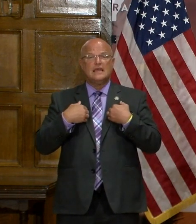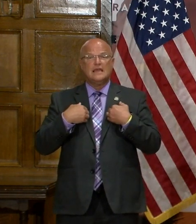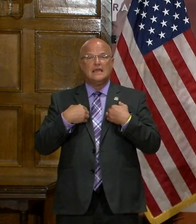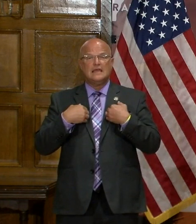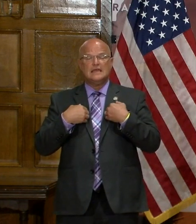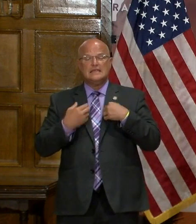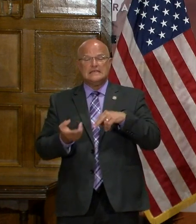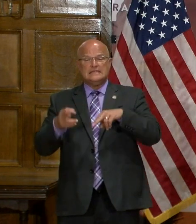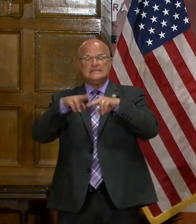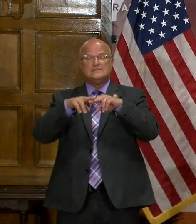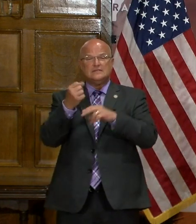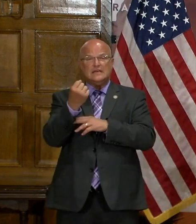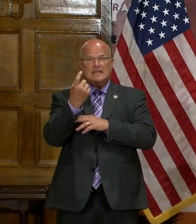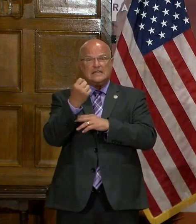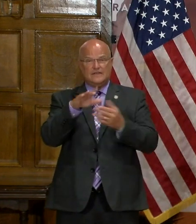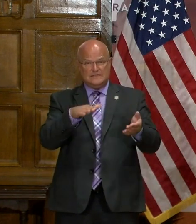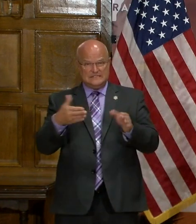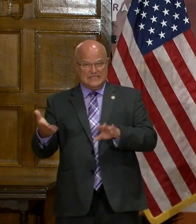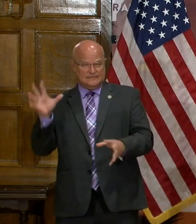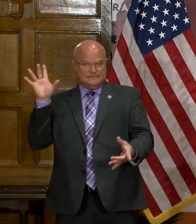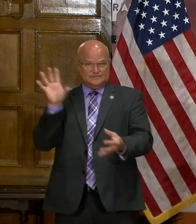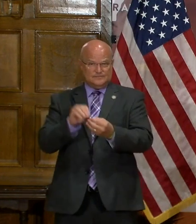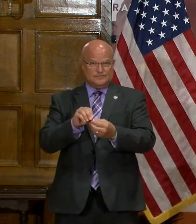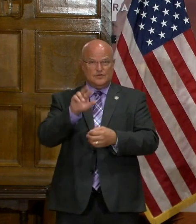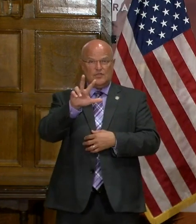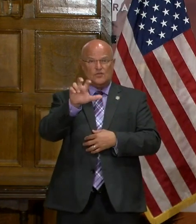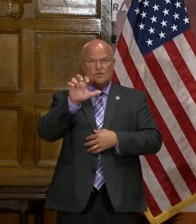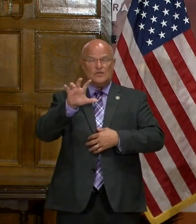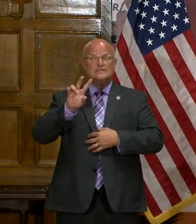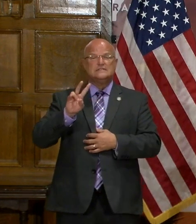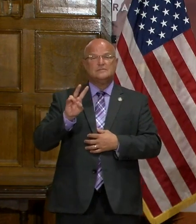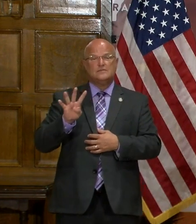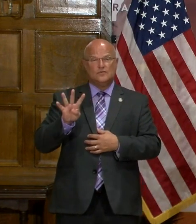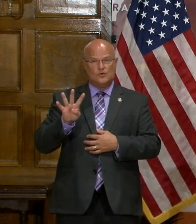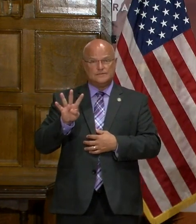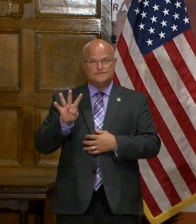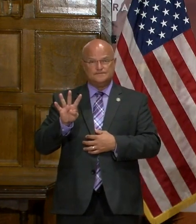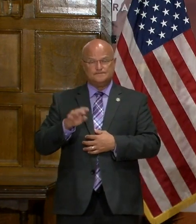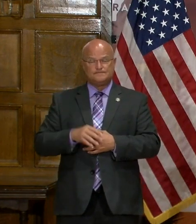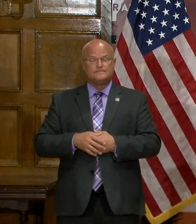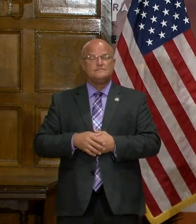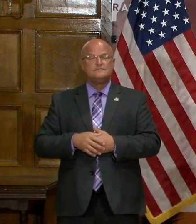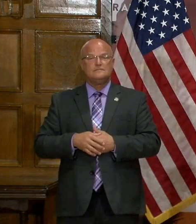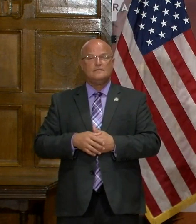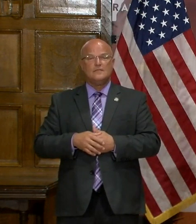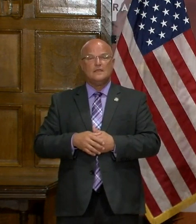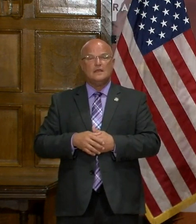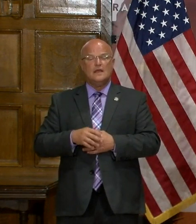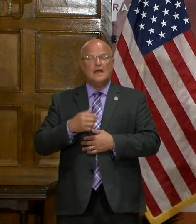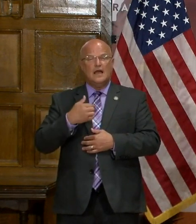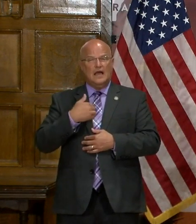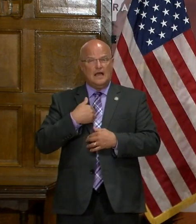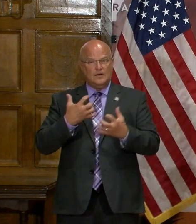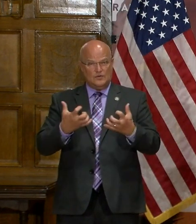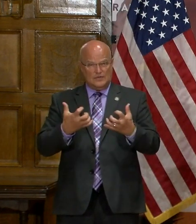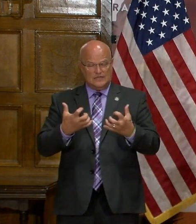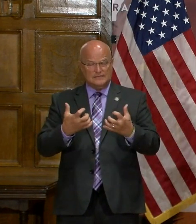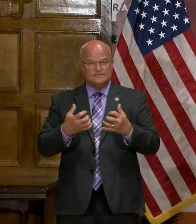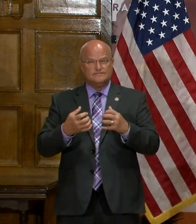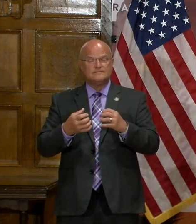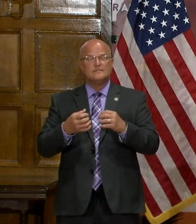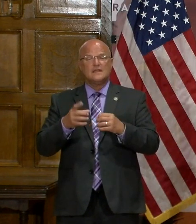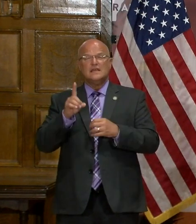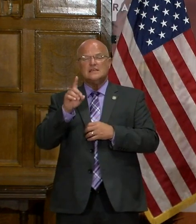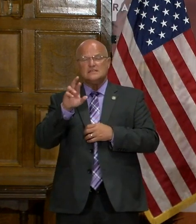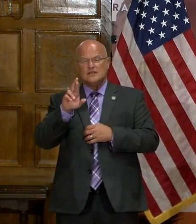additional 11 deaths. That brings us to 374. I would add, Dr. Romero will